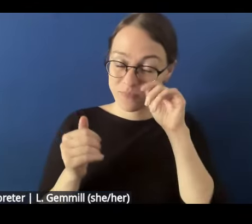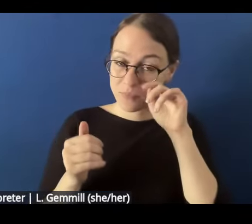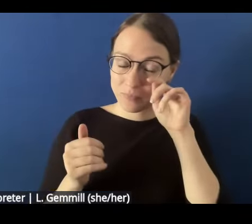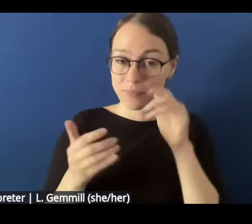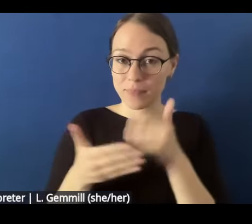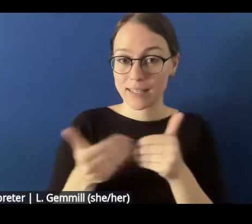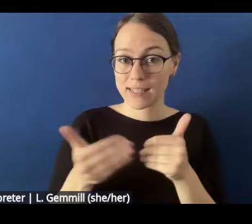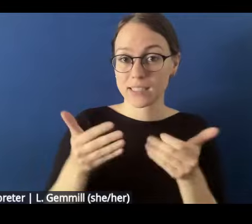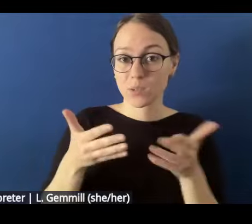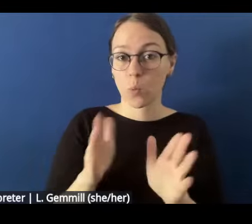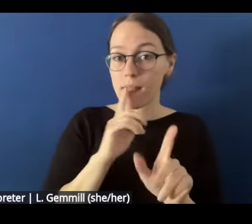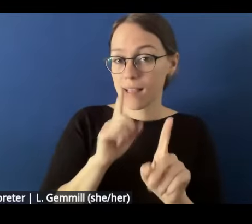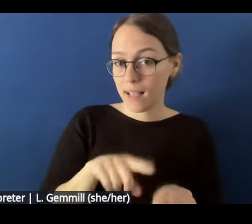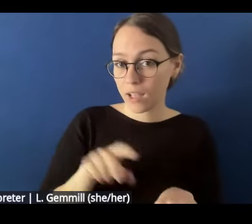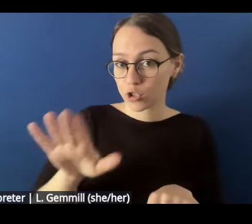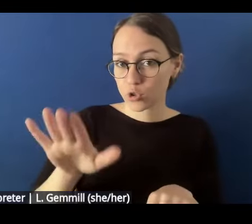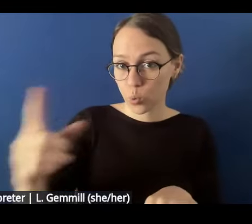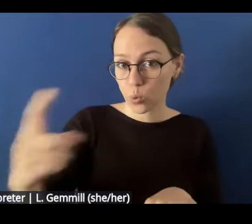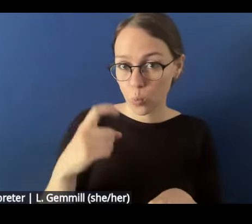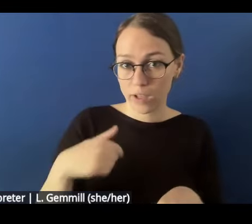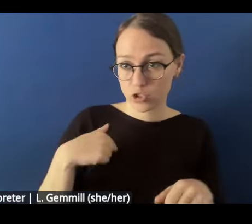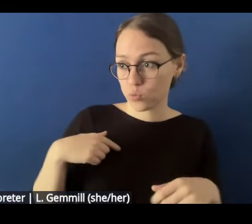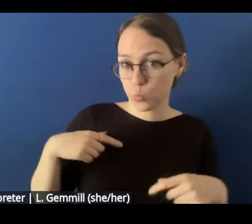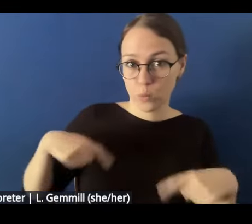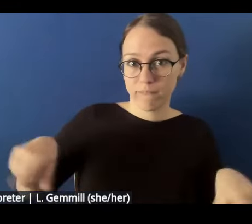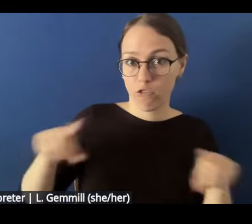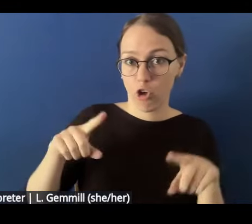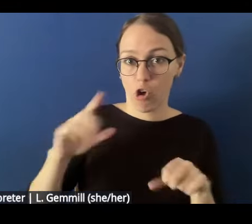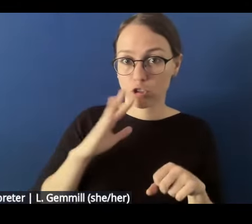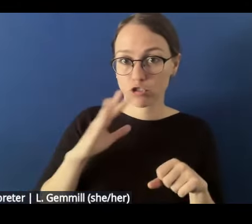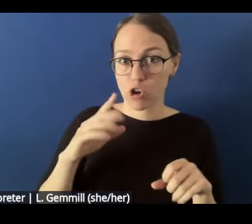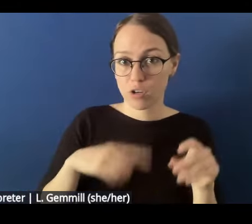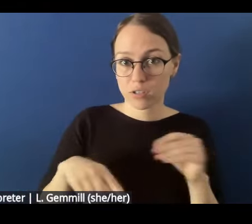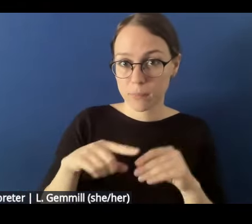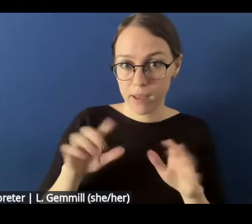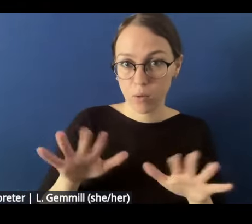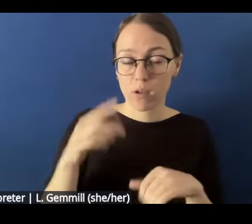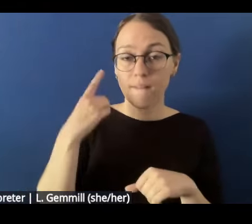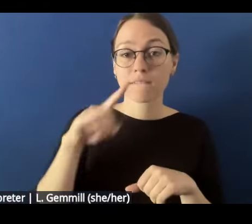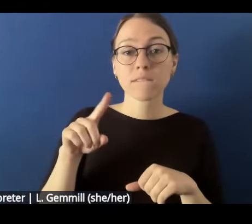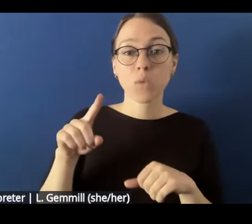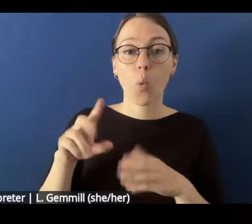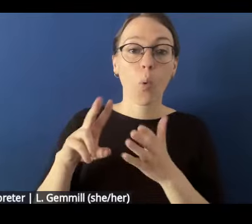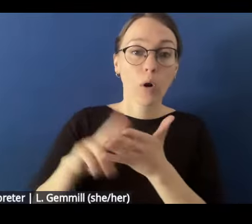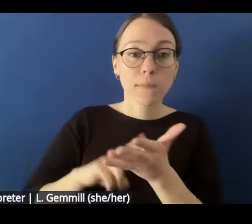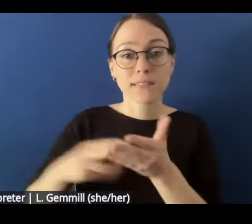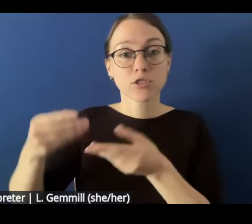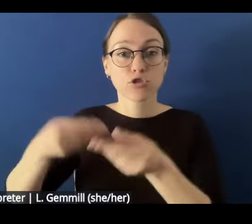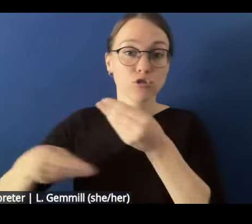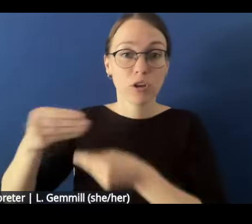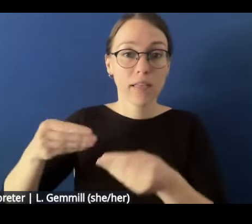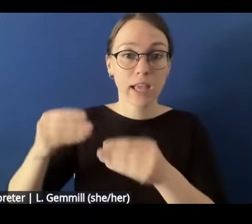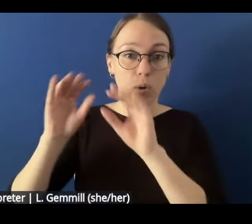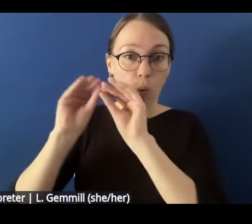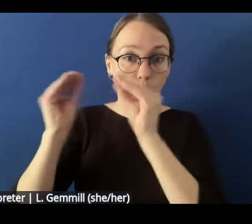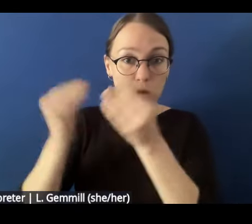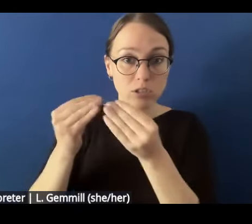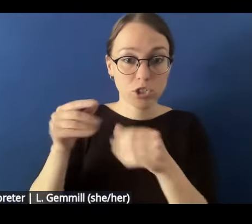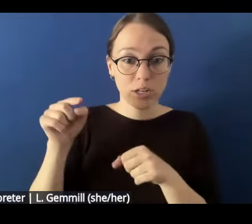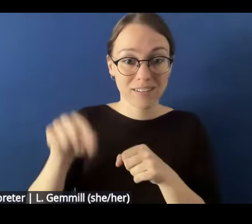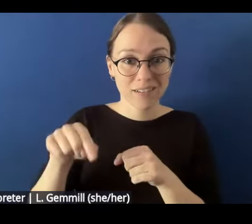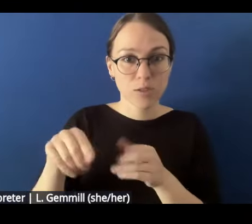solution that we've all talked about is for a circulator organization to pre-qualify who's